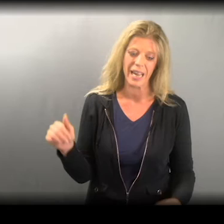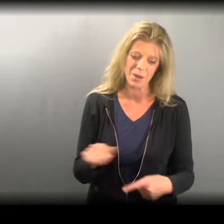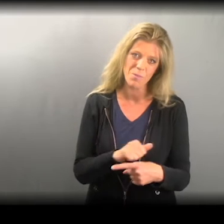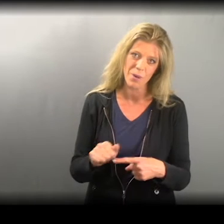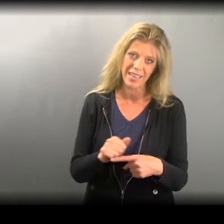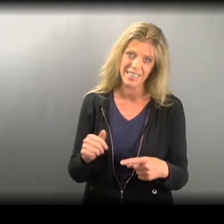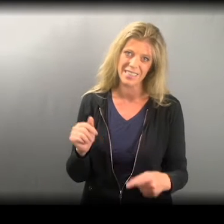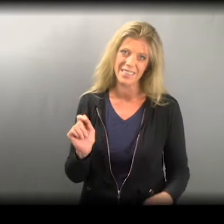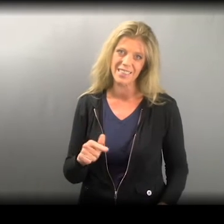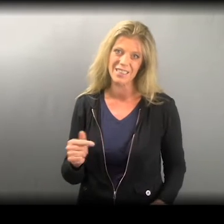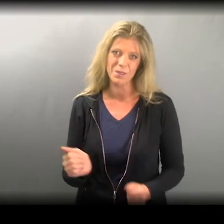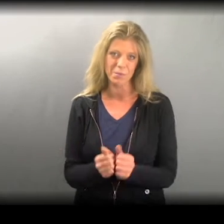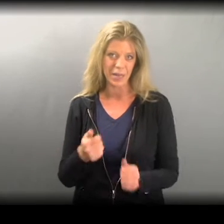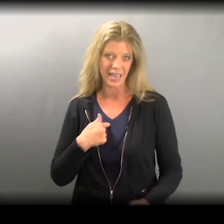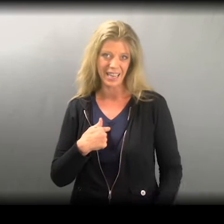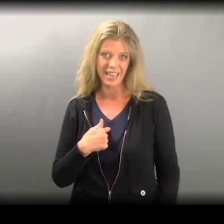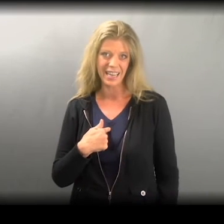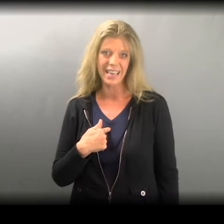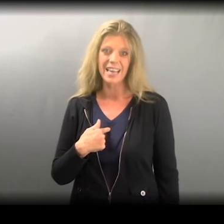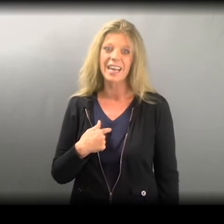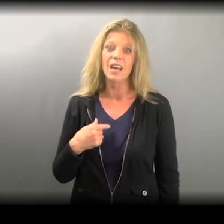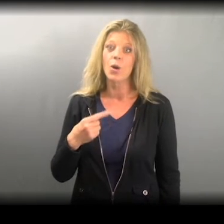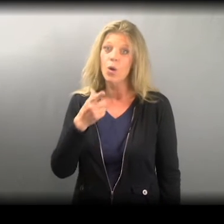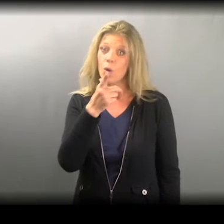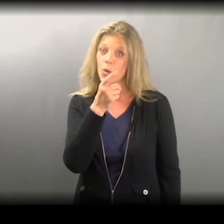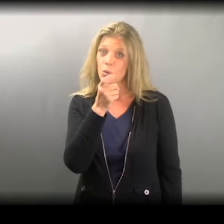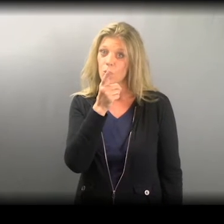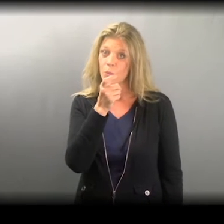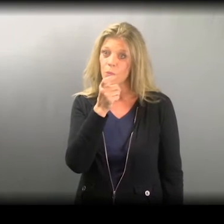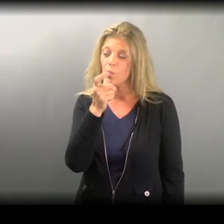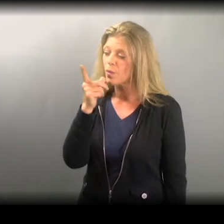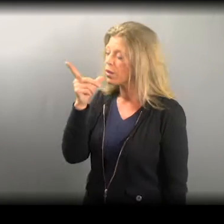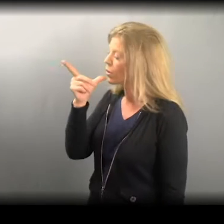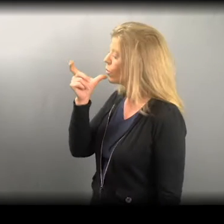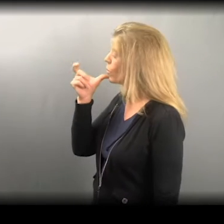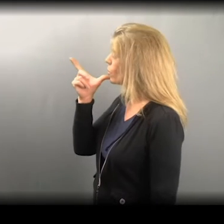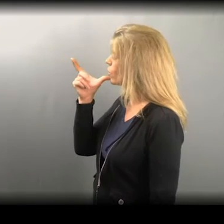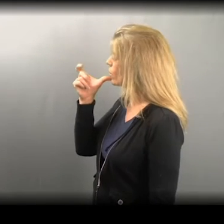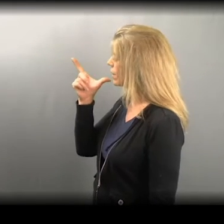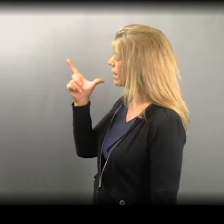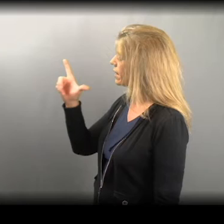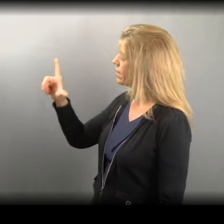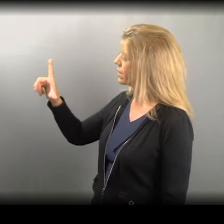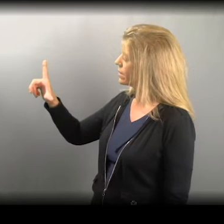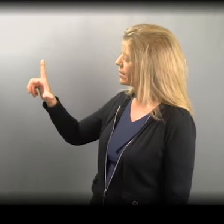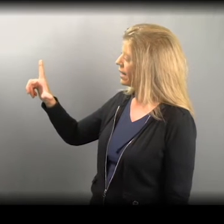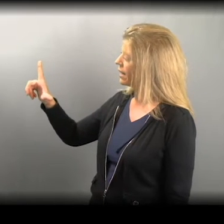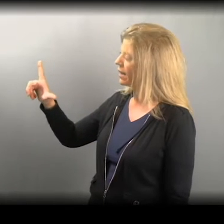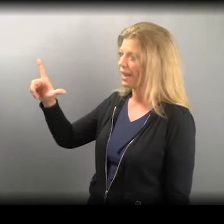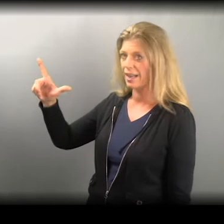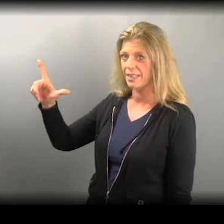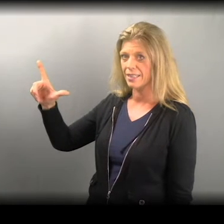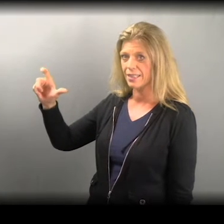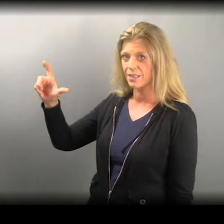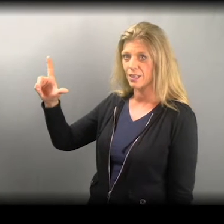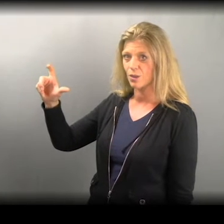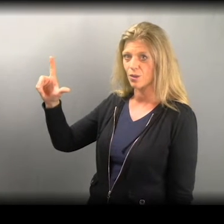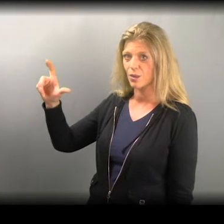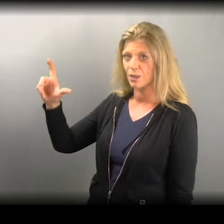Okay, practice this with me. Who. And it's an L hand, and you're going to curl